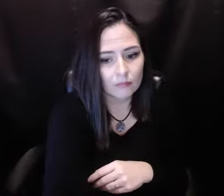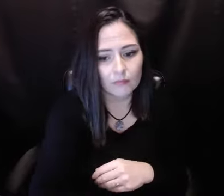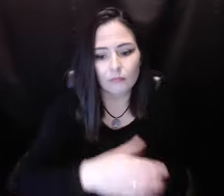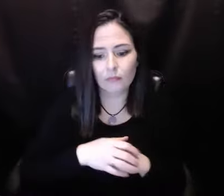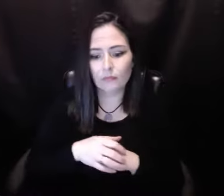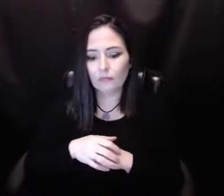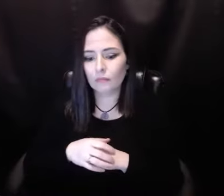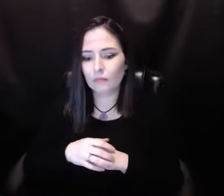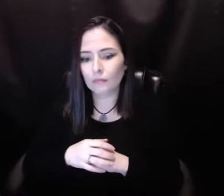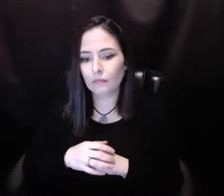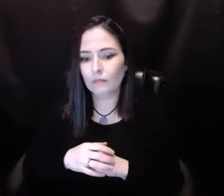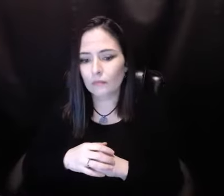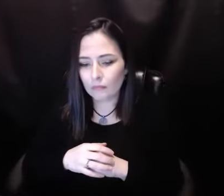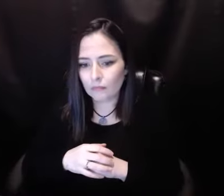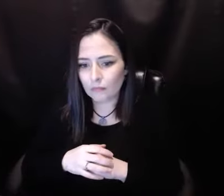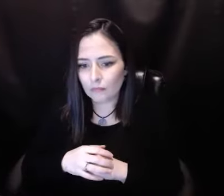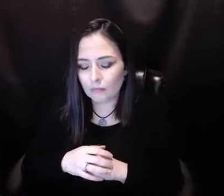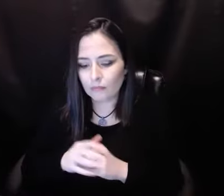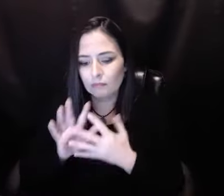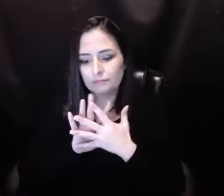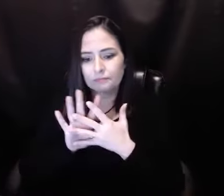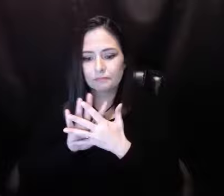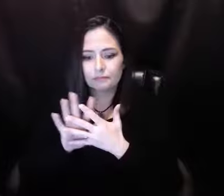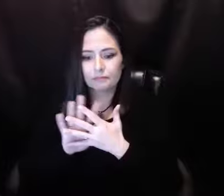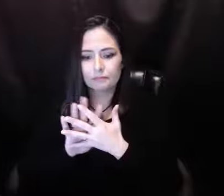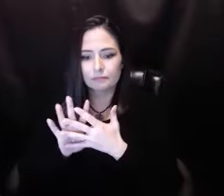The situation was that we became so isolated.